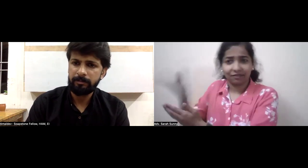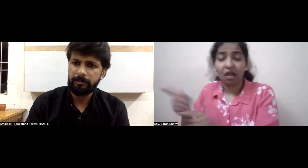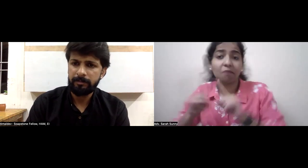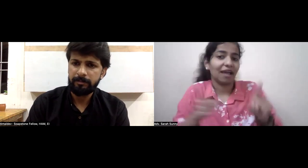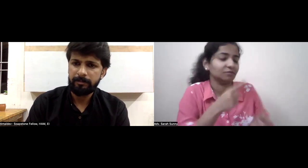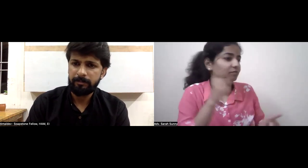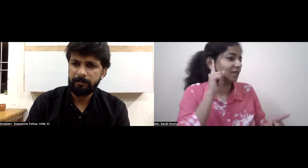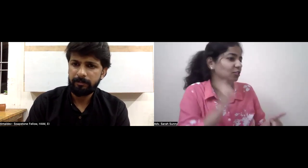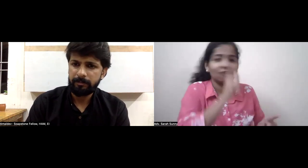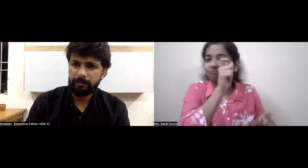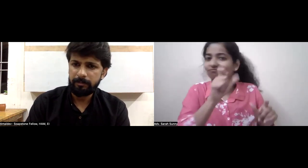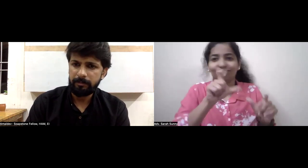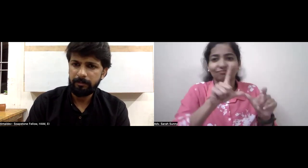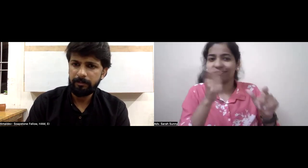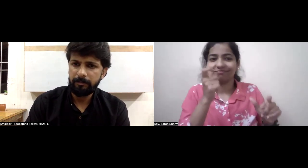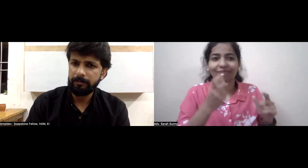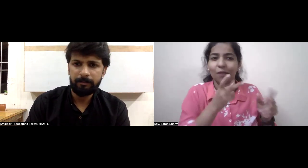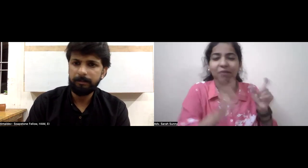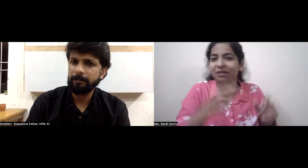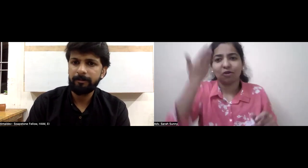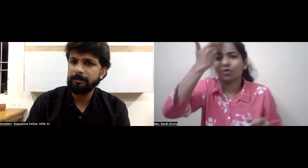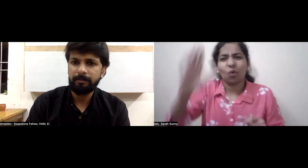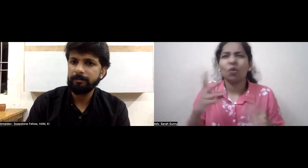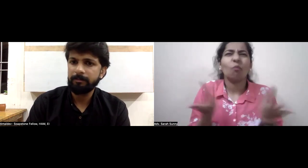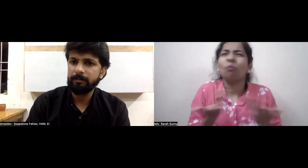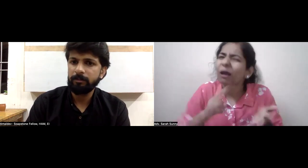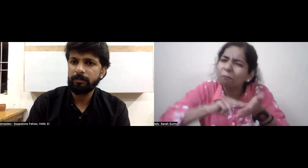with a hearing lawyer,